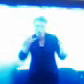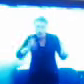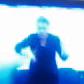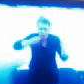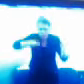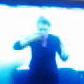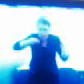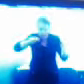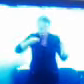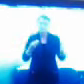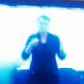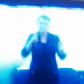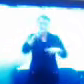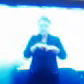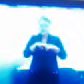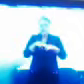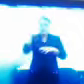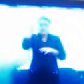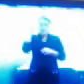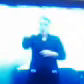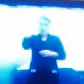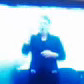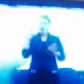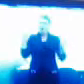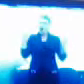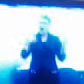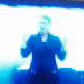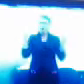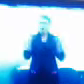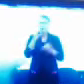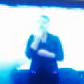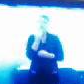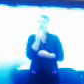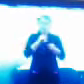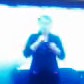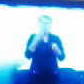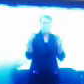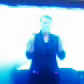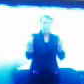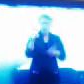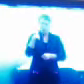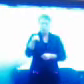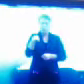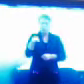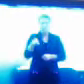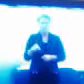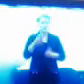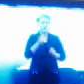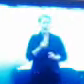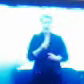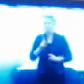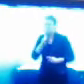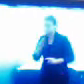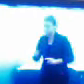The old woman was eating some gruel, sitting down and realized that she had no sugar or milk for her